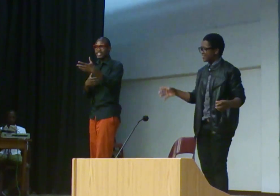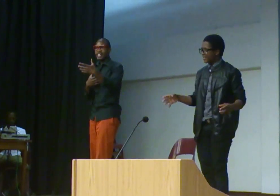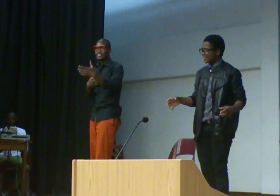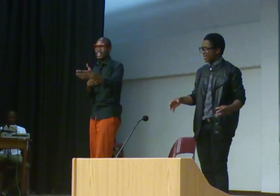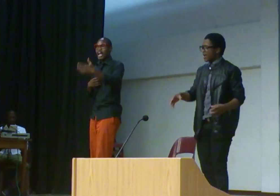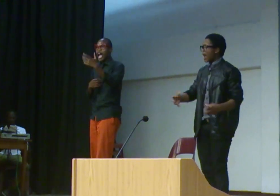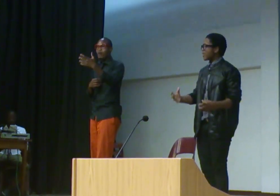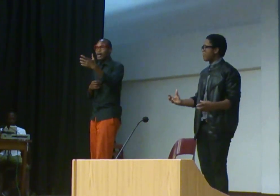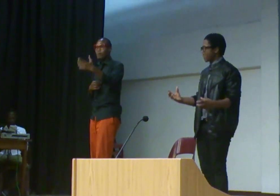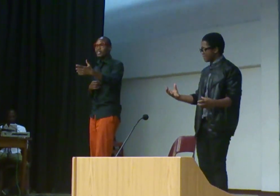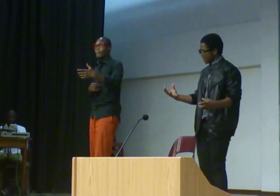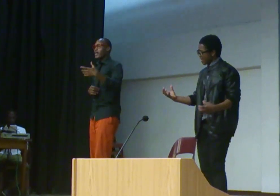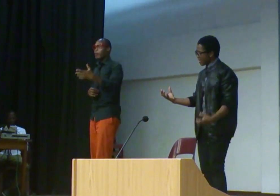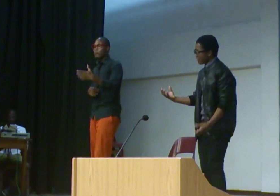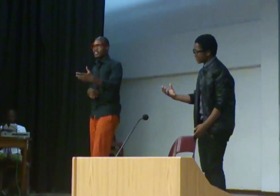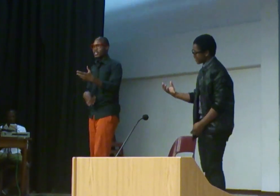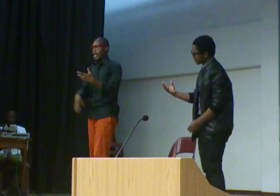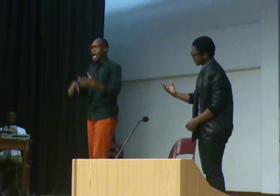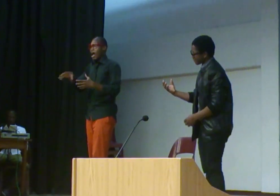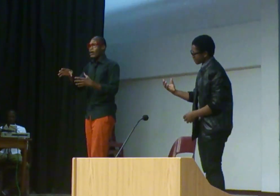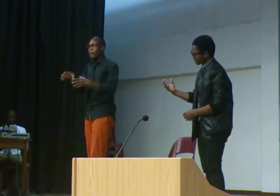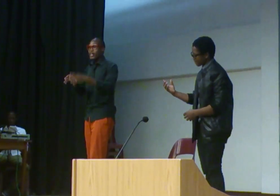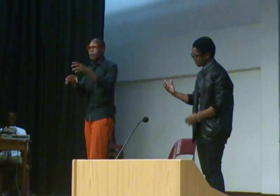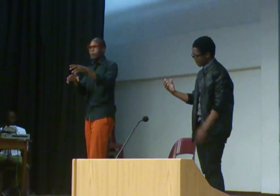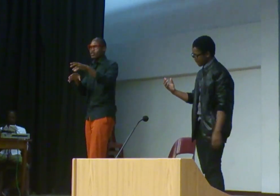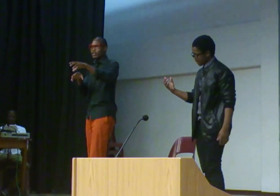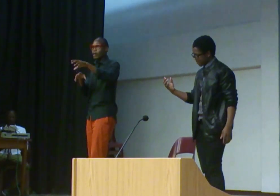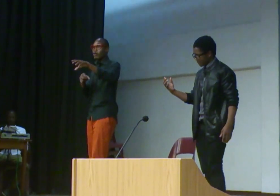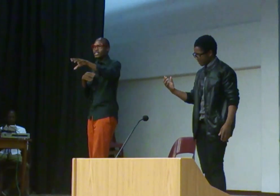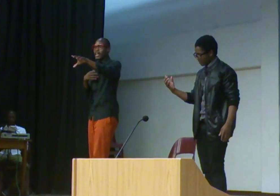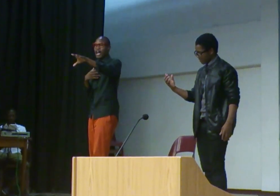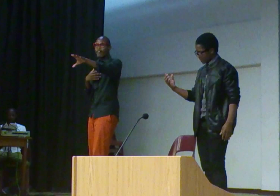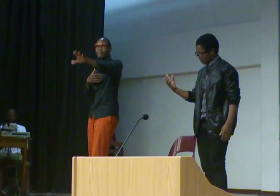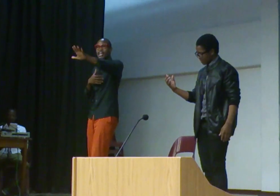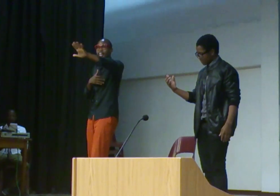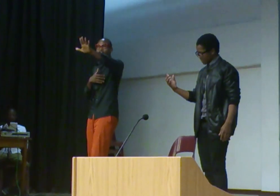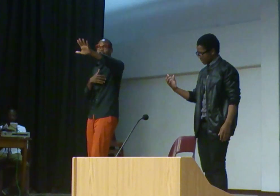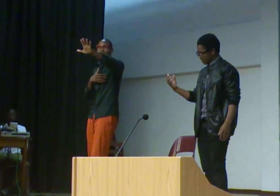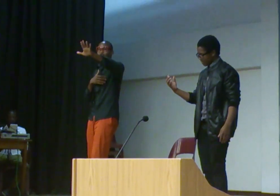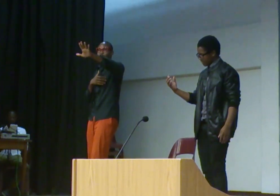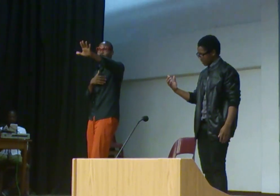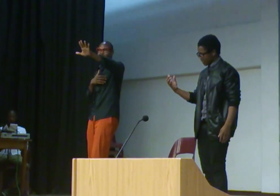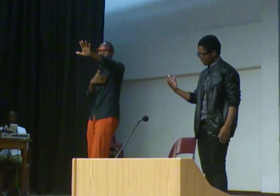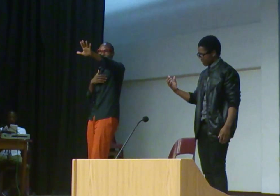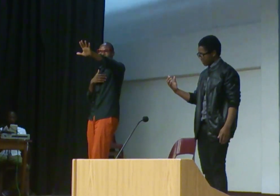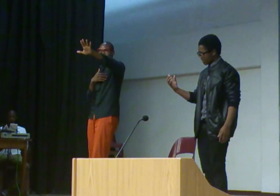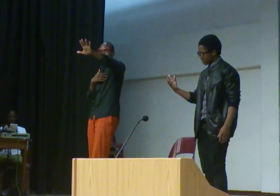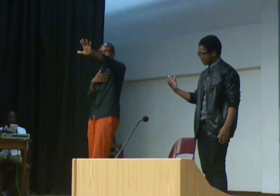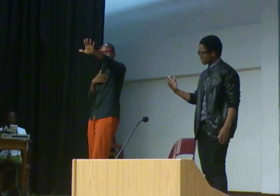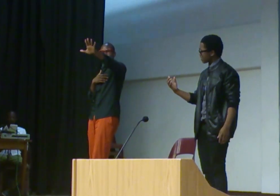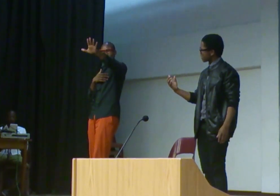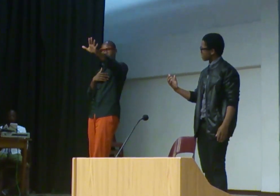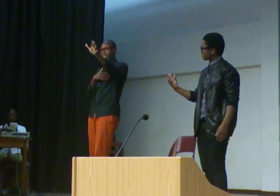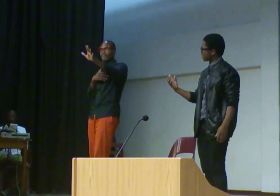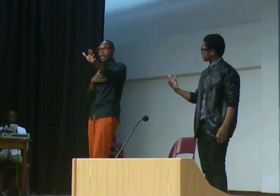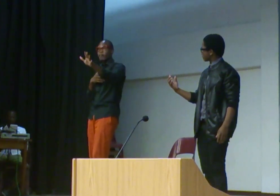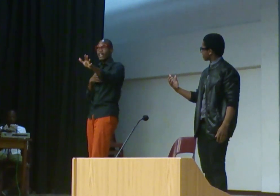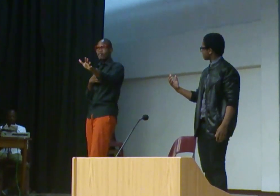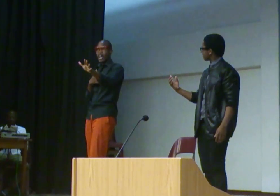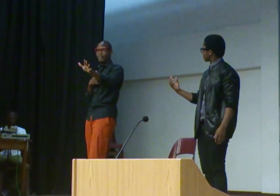digest. I want to be the beast. I want to be the beast with the monster love. Love disinvolves your sisters and your wives. Live happily ever